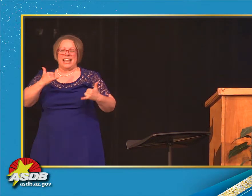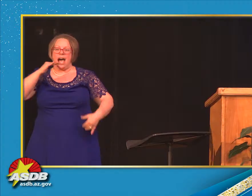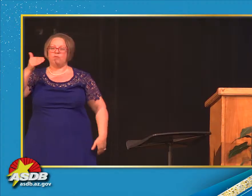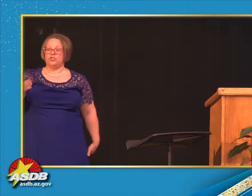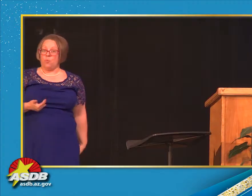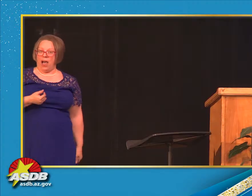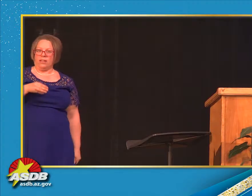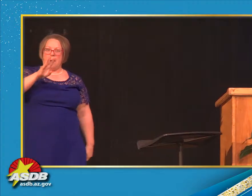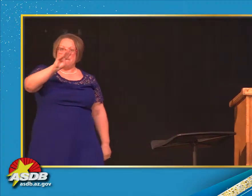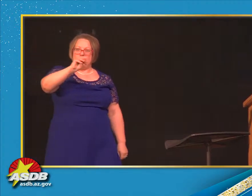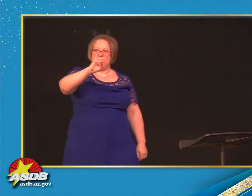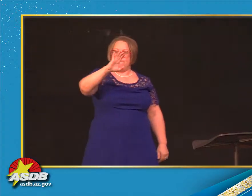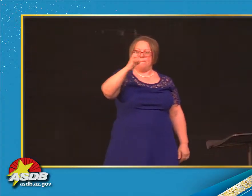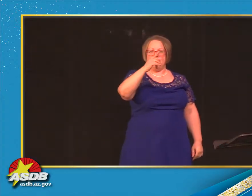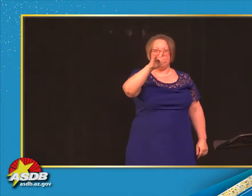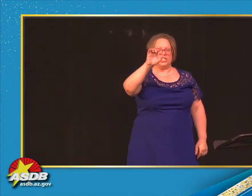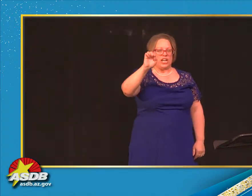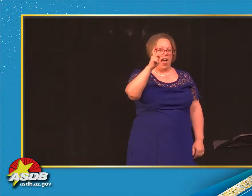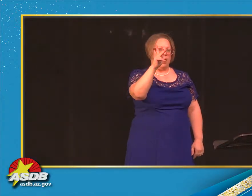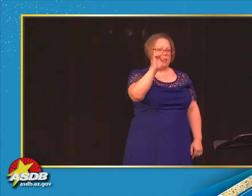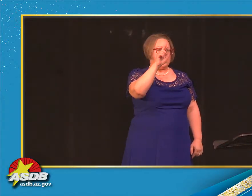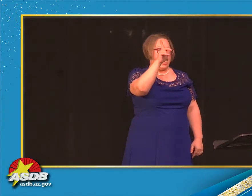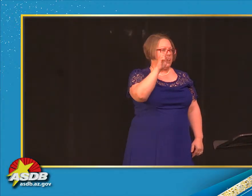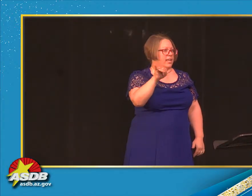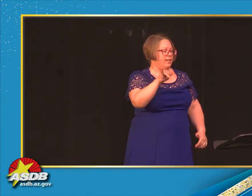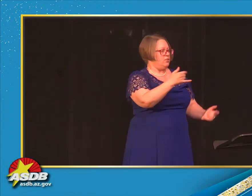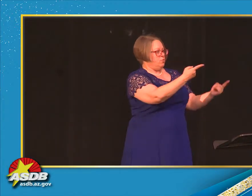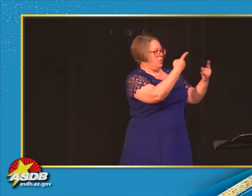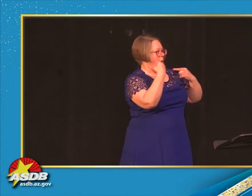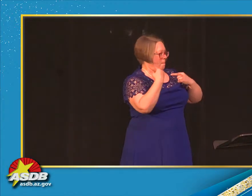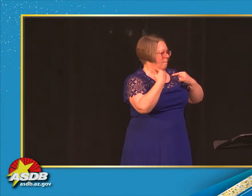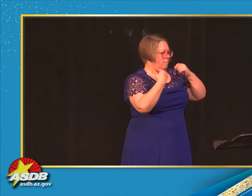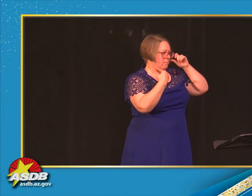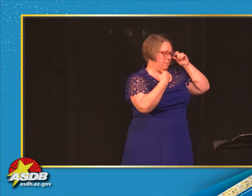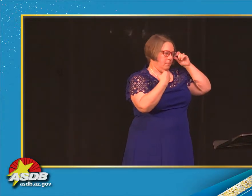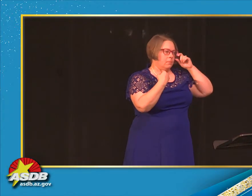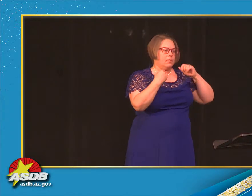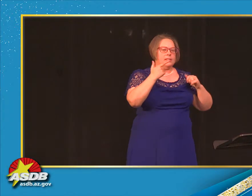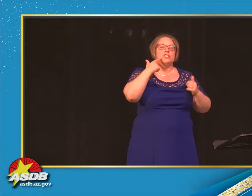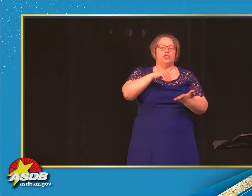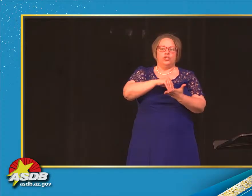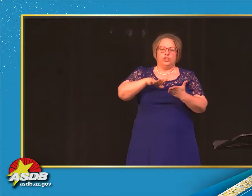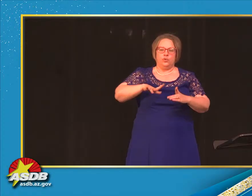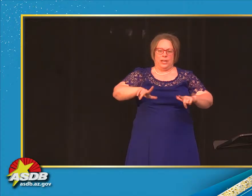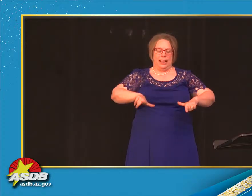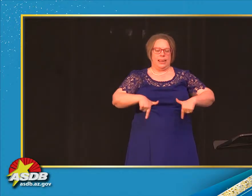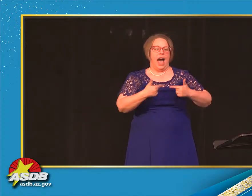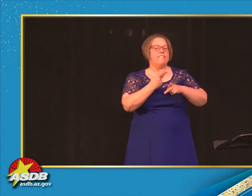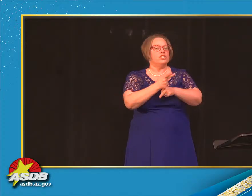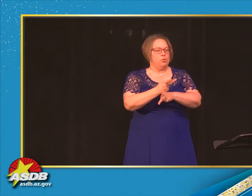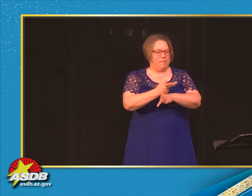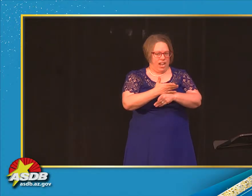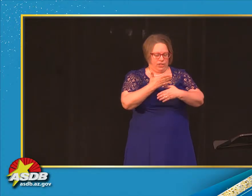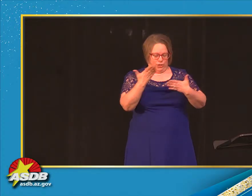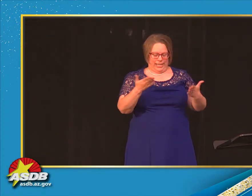I would like now to welcome Michelle Kelly to come to the stage. She is our student